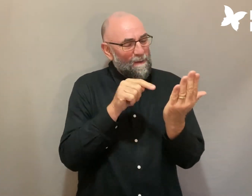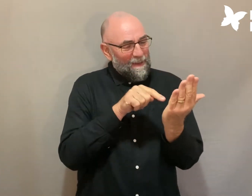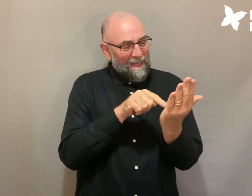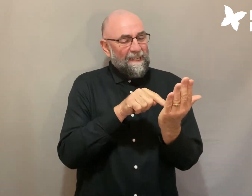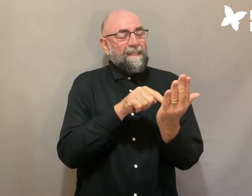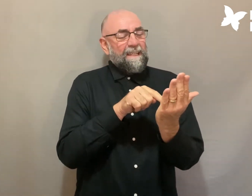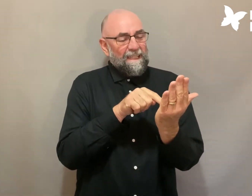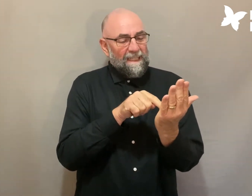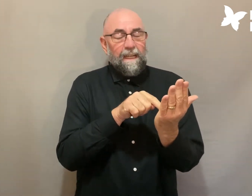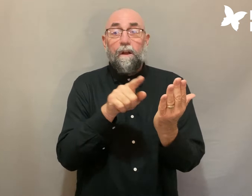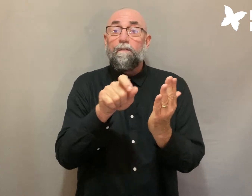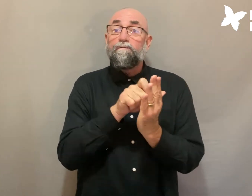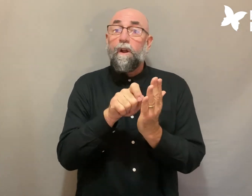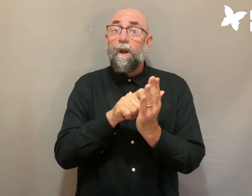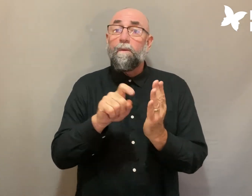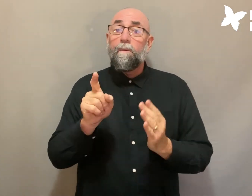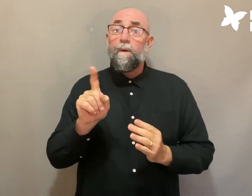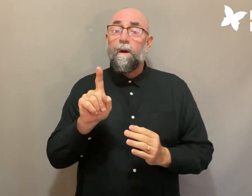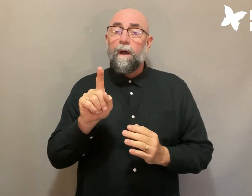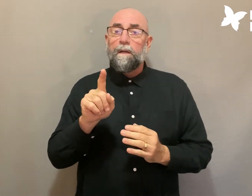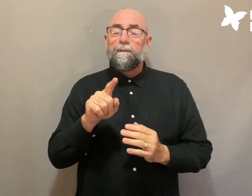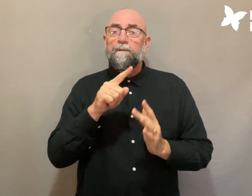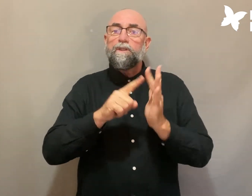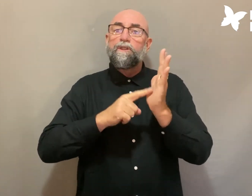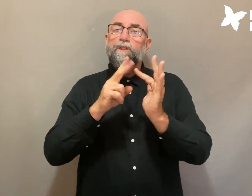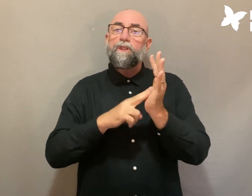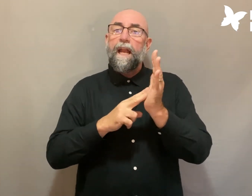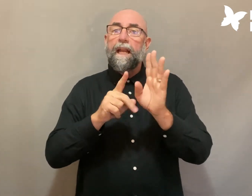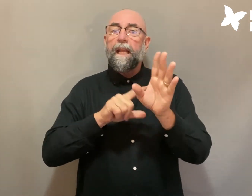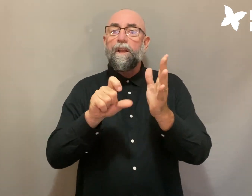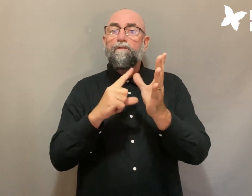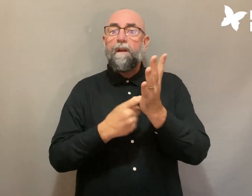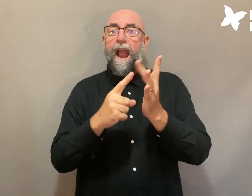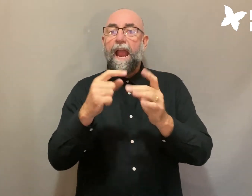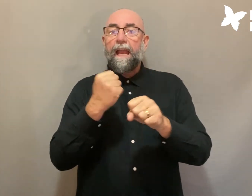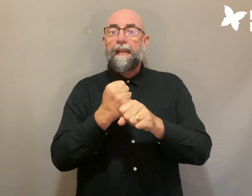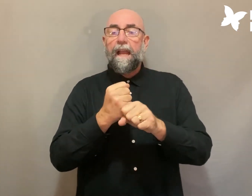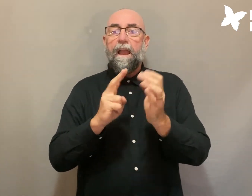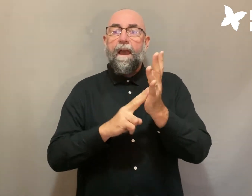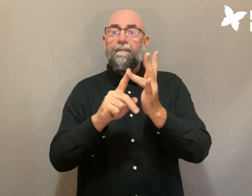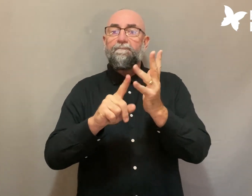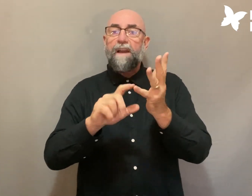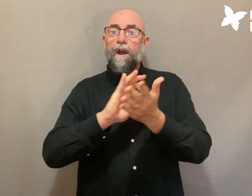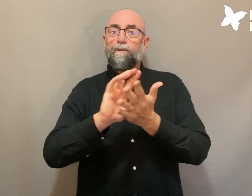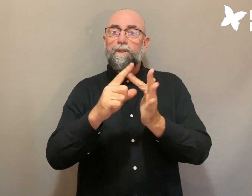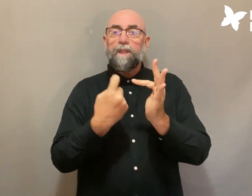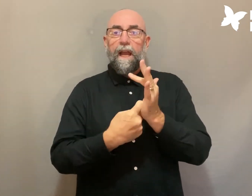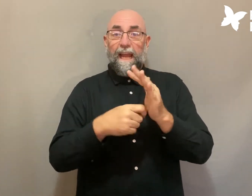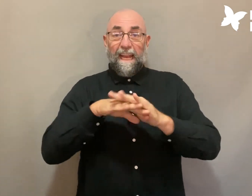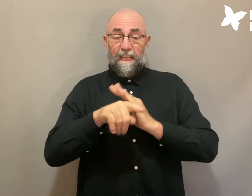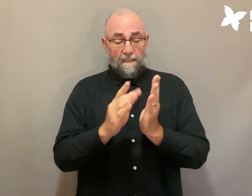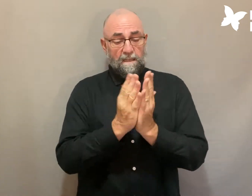the person had written a Jenny Craig voucher in the card and given it to me.